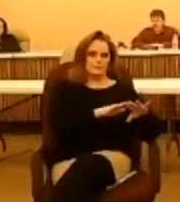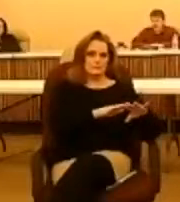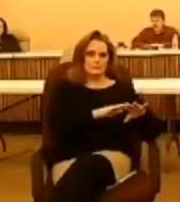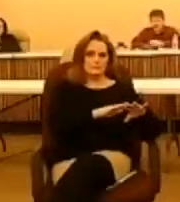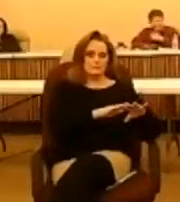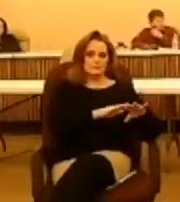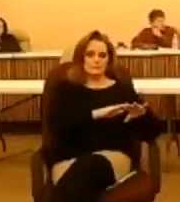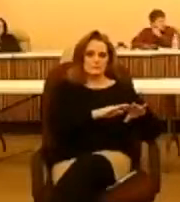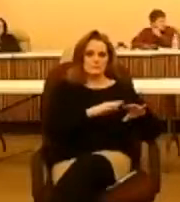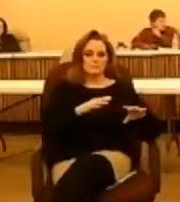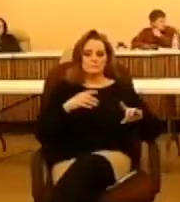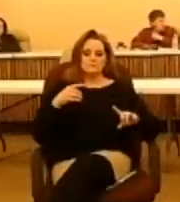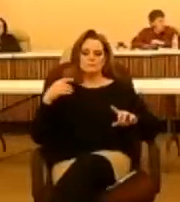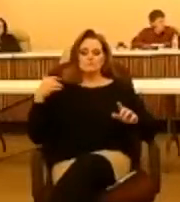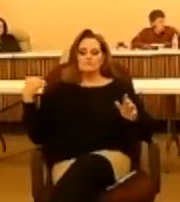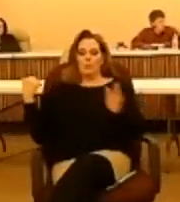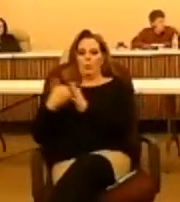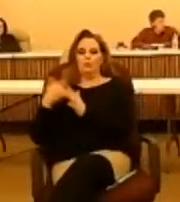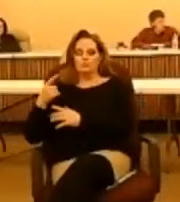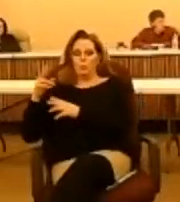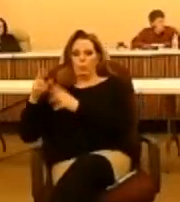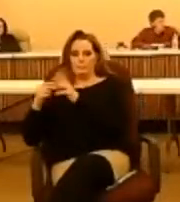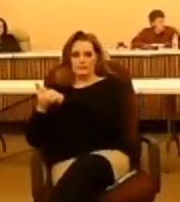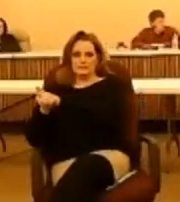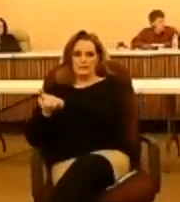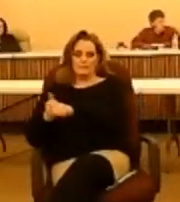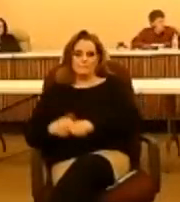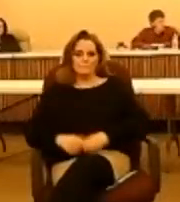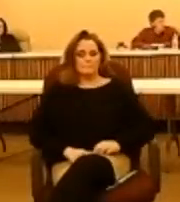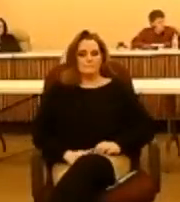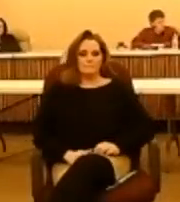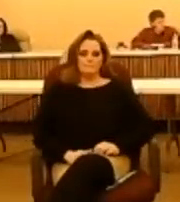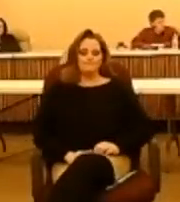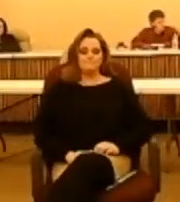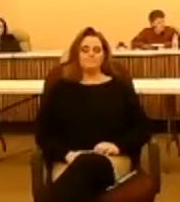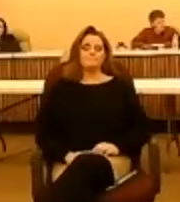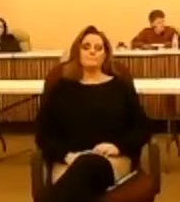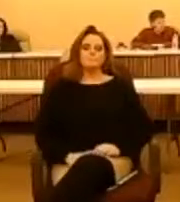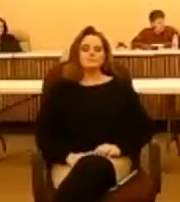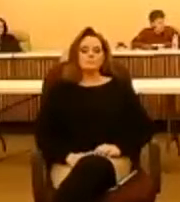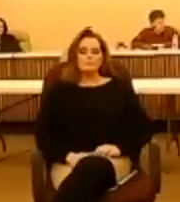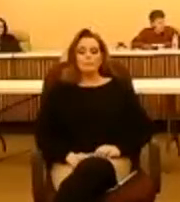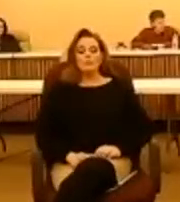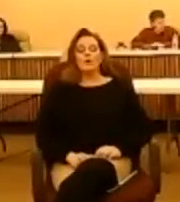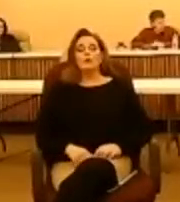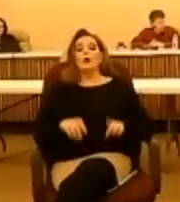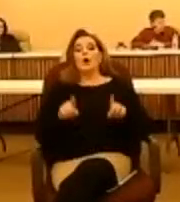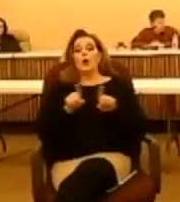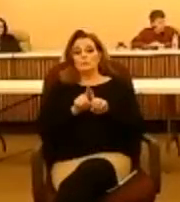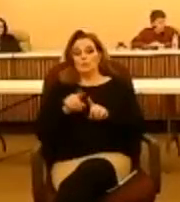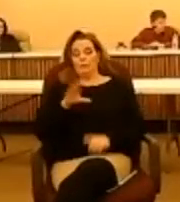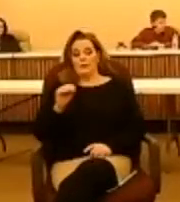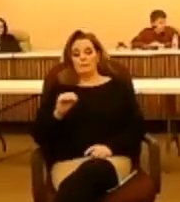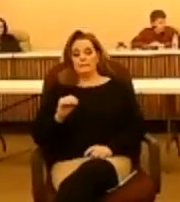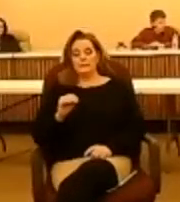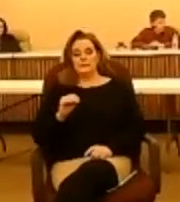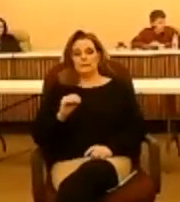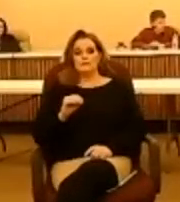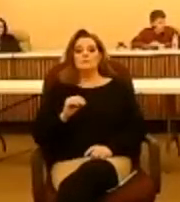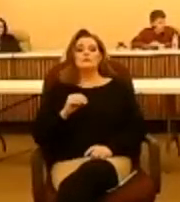itself. So, you know, they, in addition, they lowered the height of the